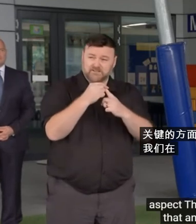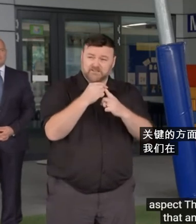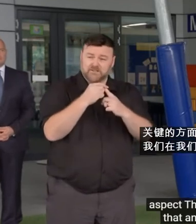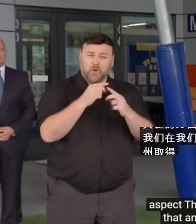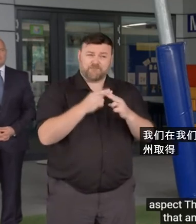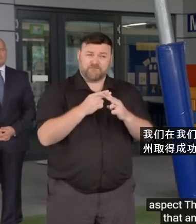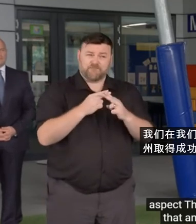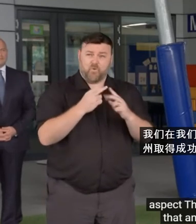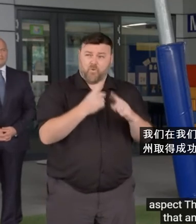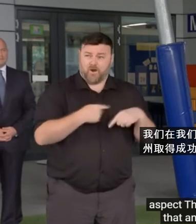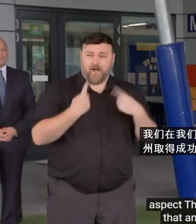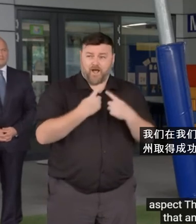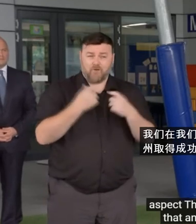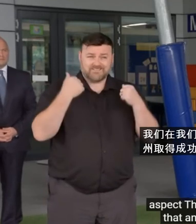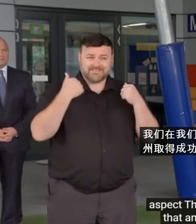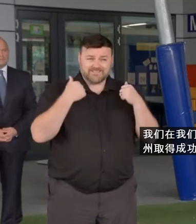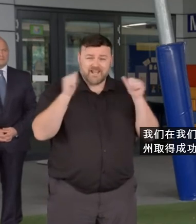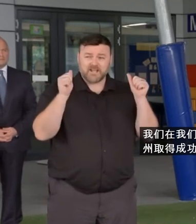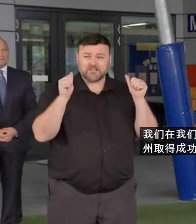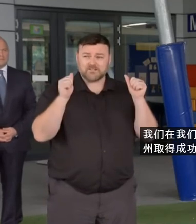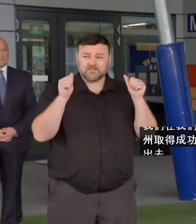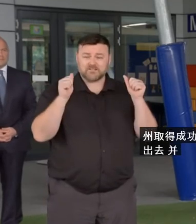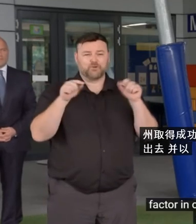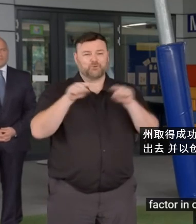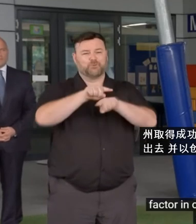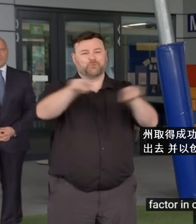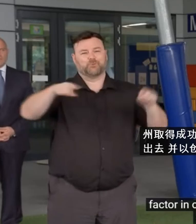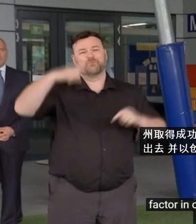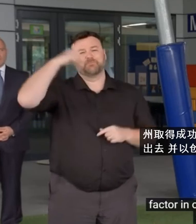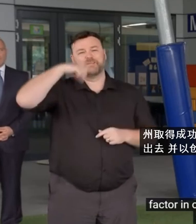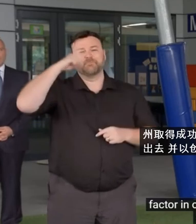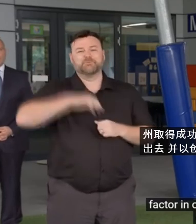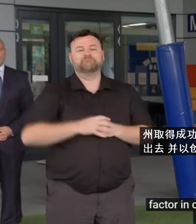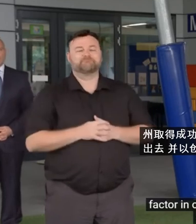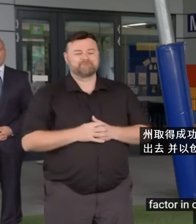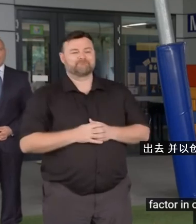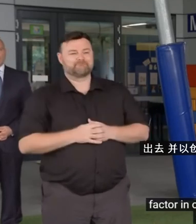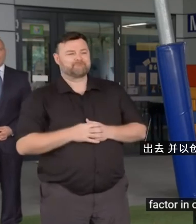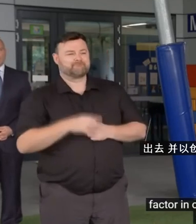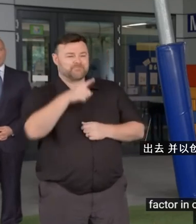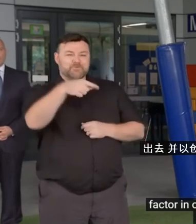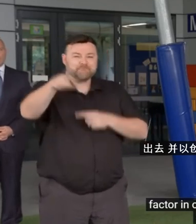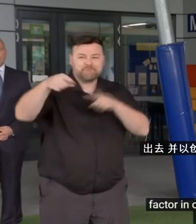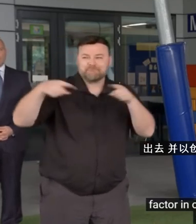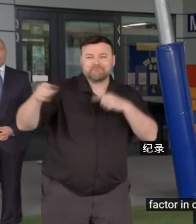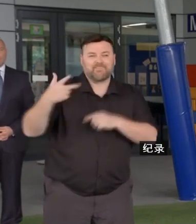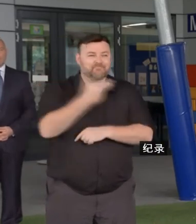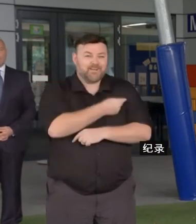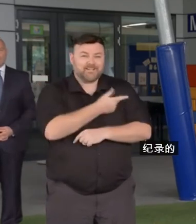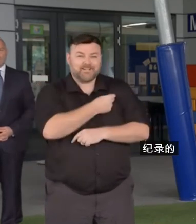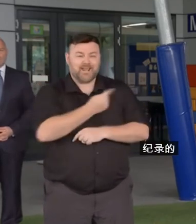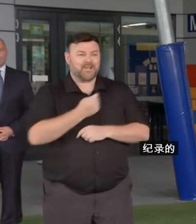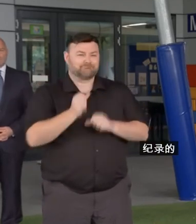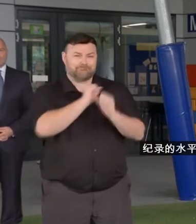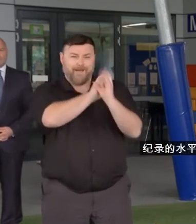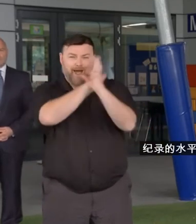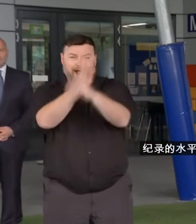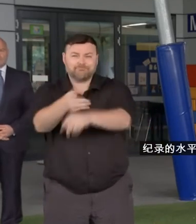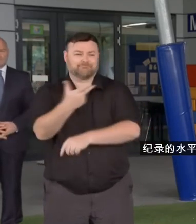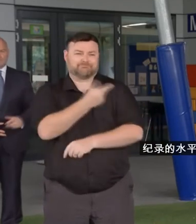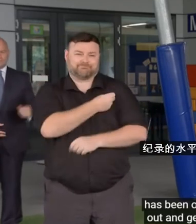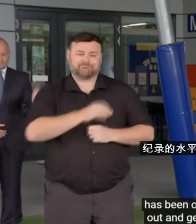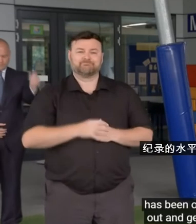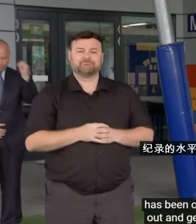our success here in our state has been our people. They're going out and getting vaccinated at record amounts, getting boosted